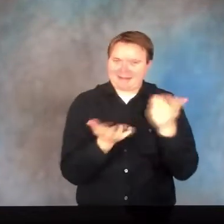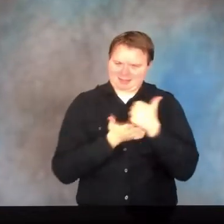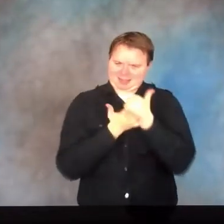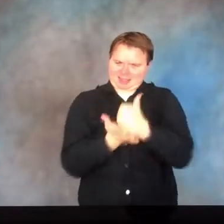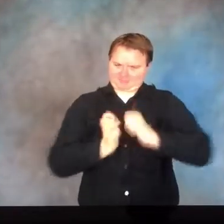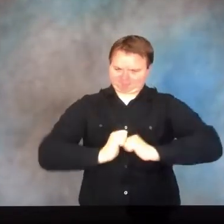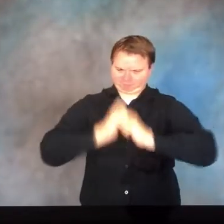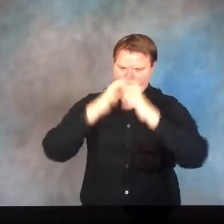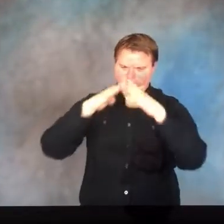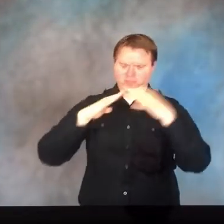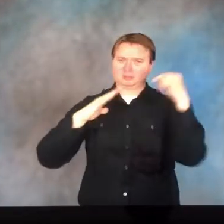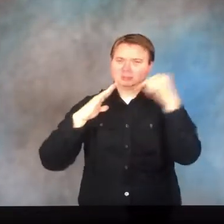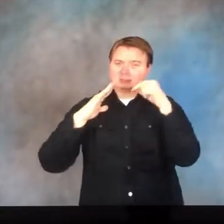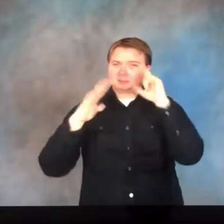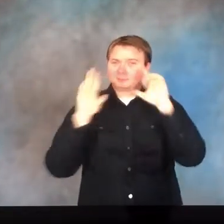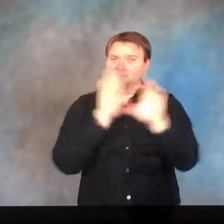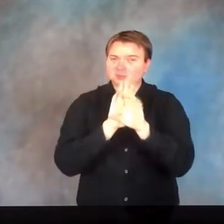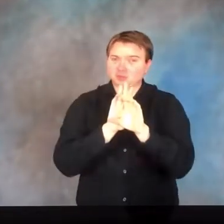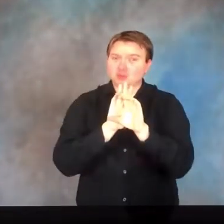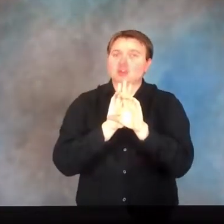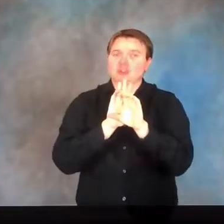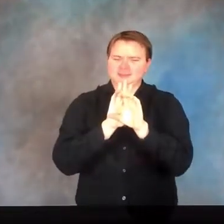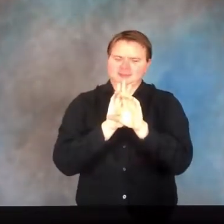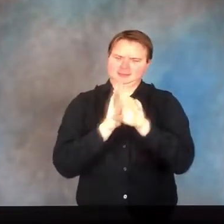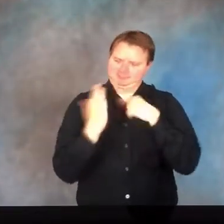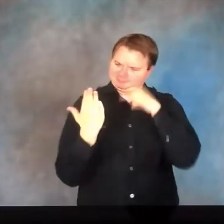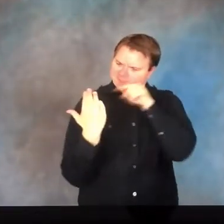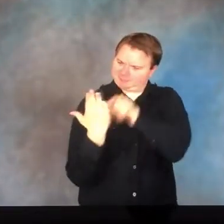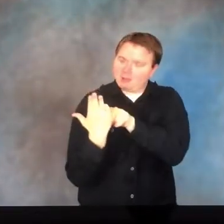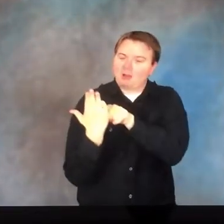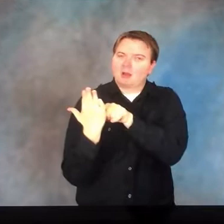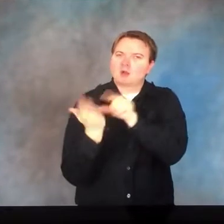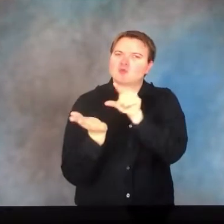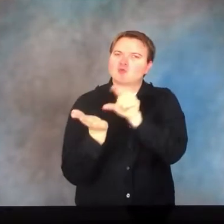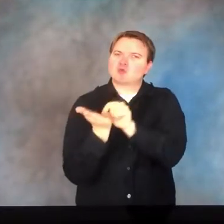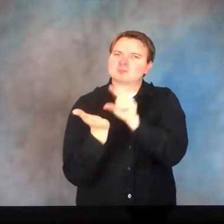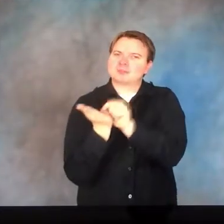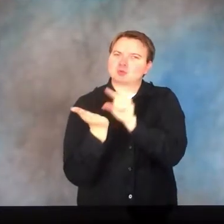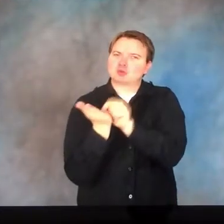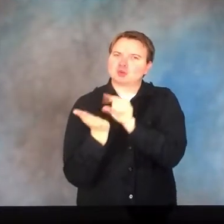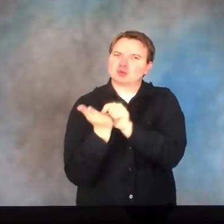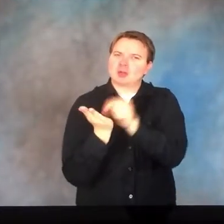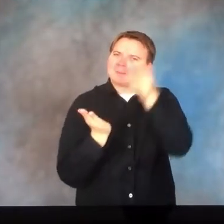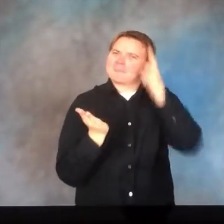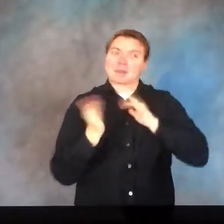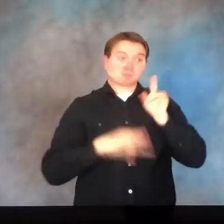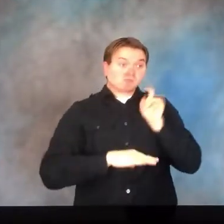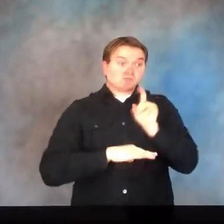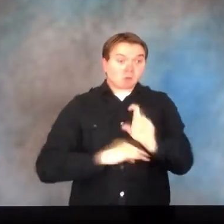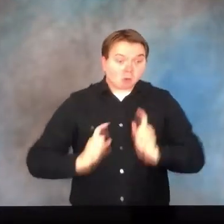to pull from was from a newspaper clipping. It was a picture of a car.